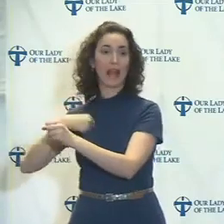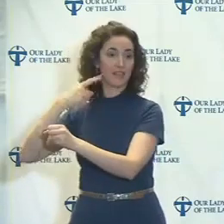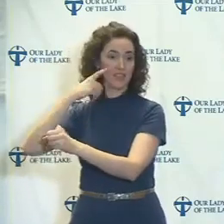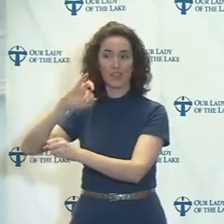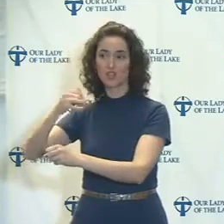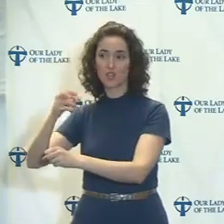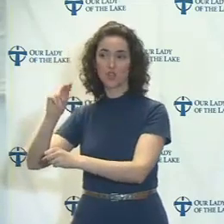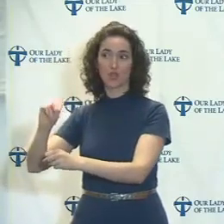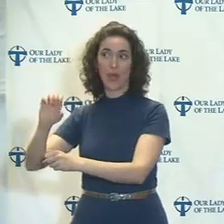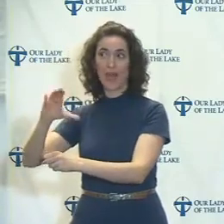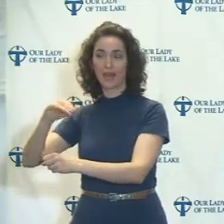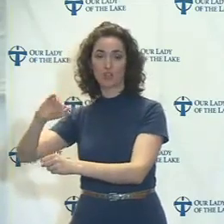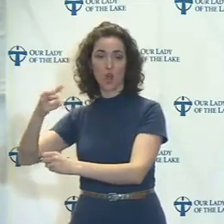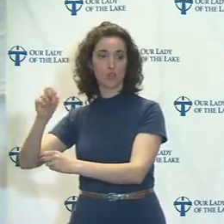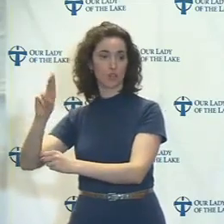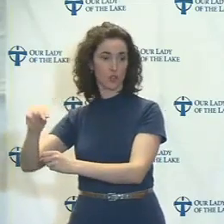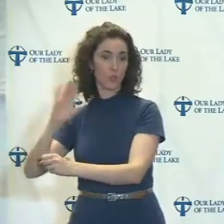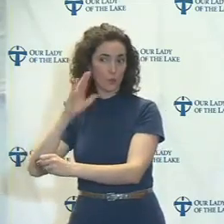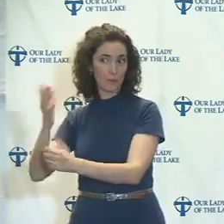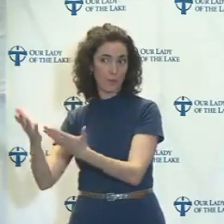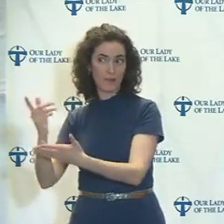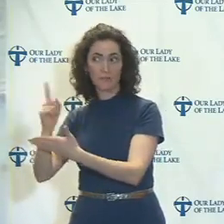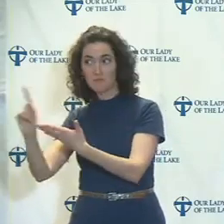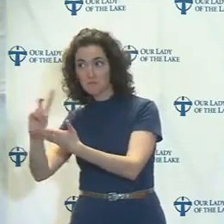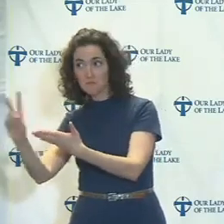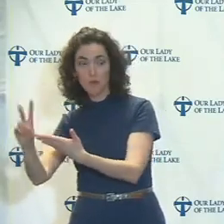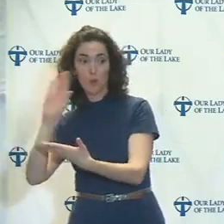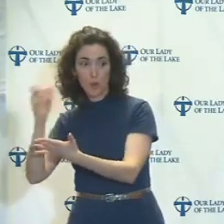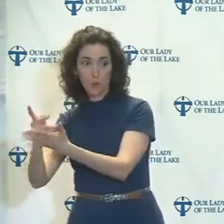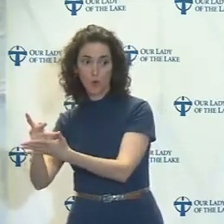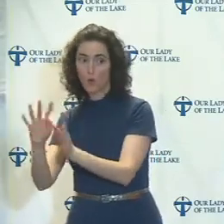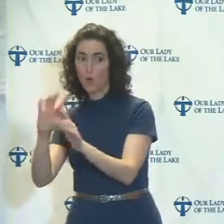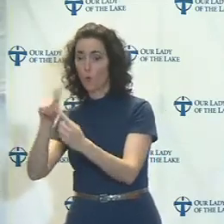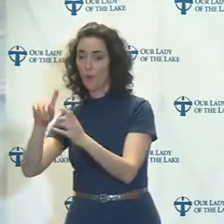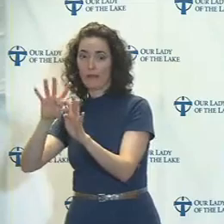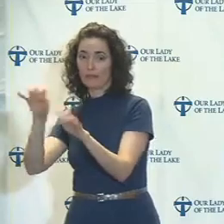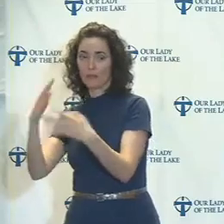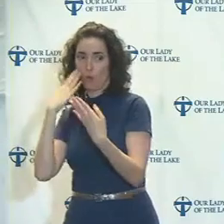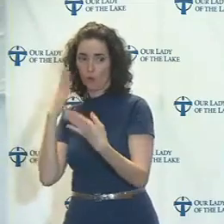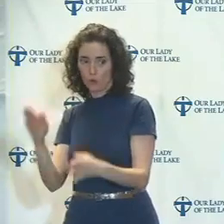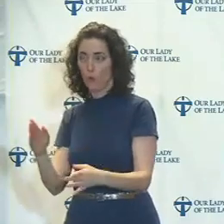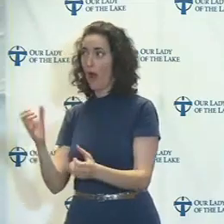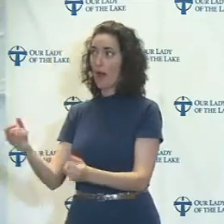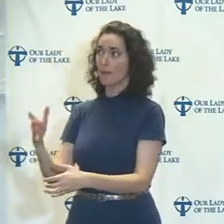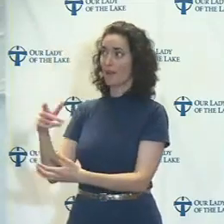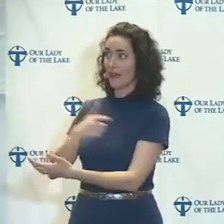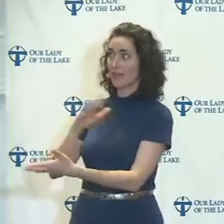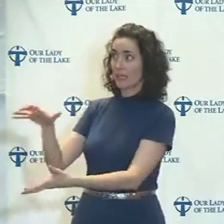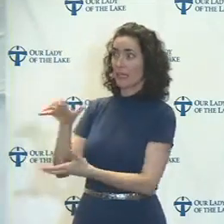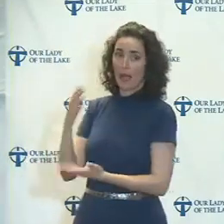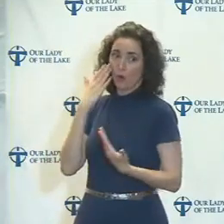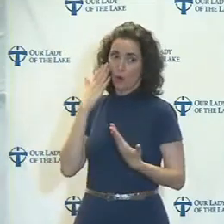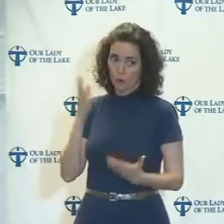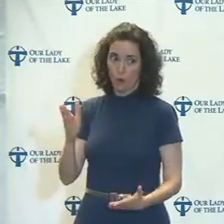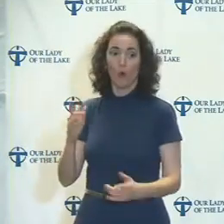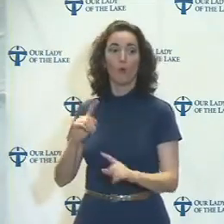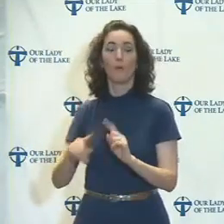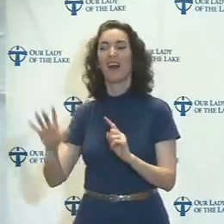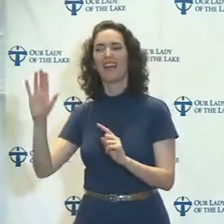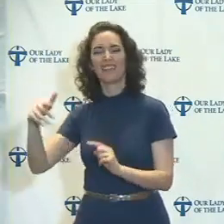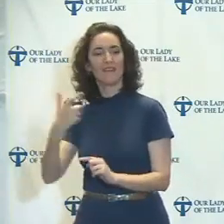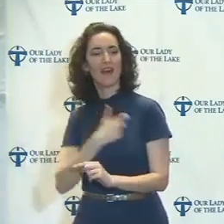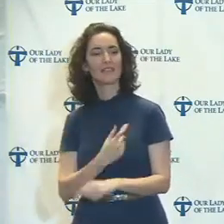Johnson in the next few weeks. We don't know exactly when that's going to happen or what our initial allocation would be, but that is a